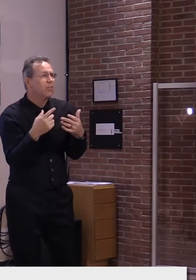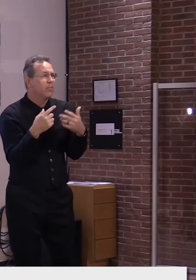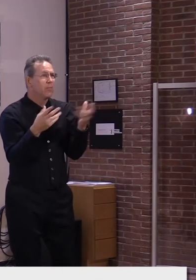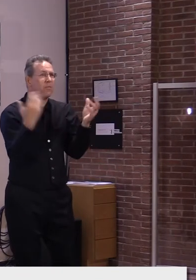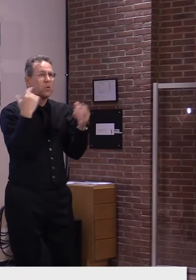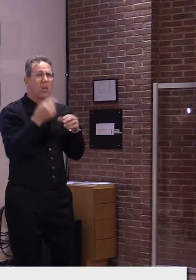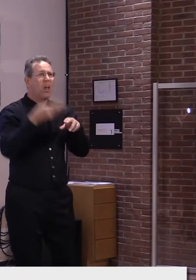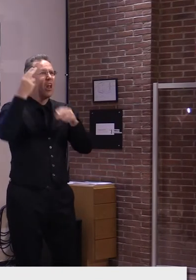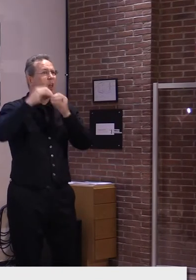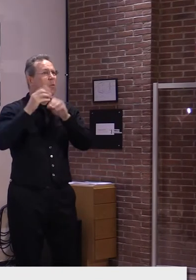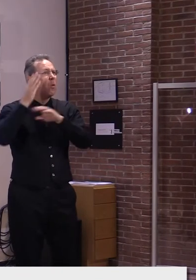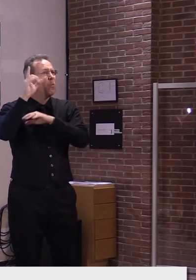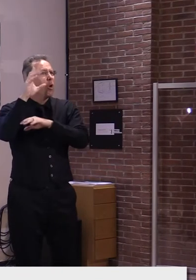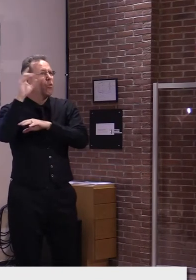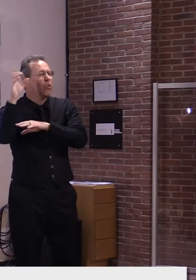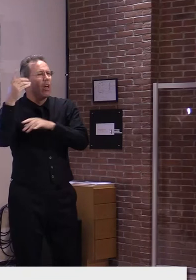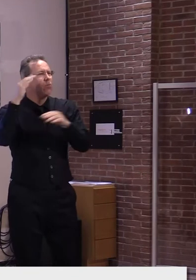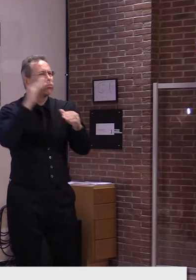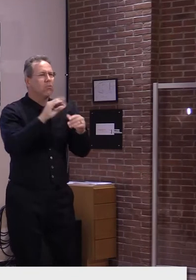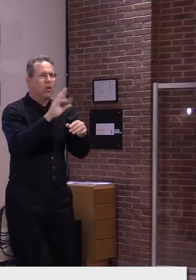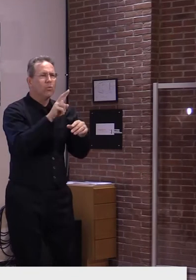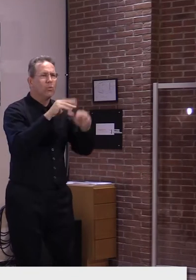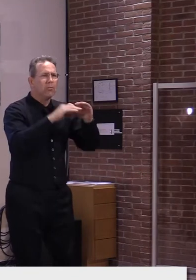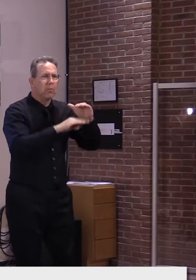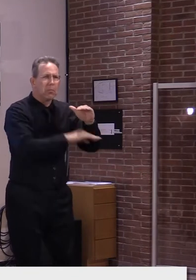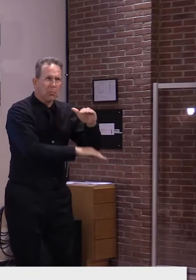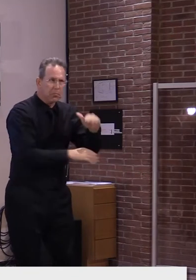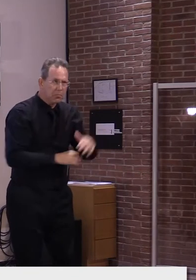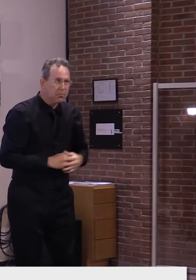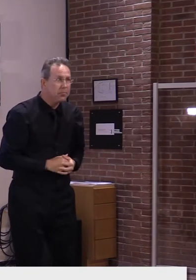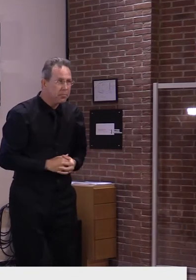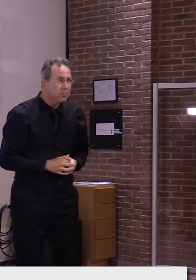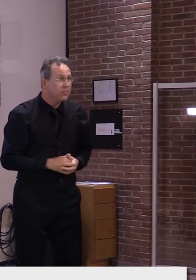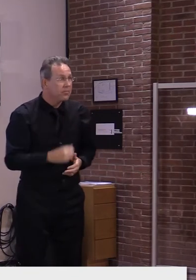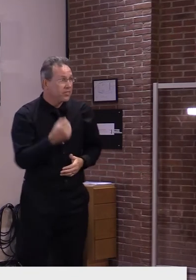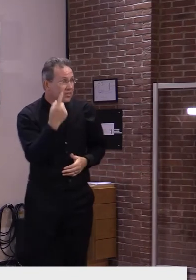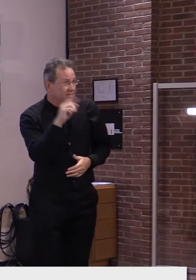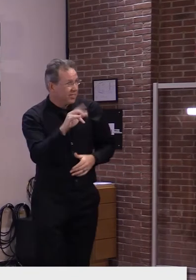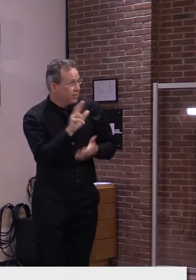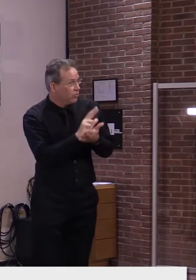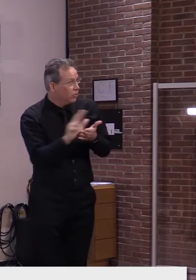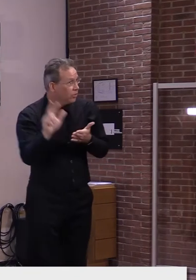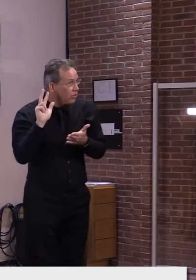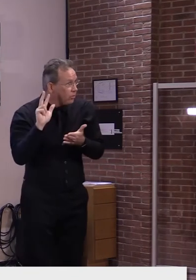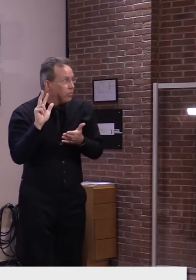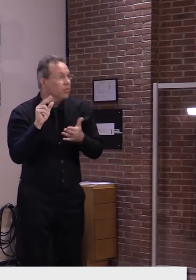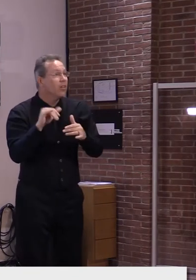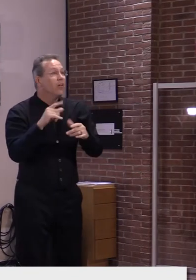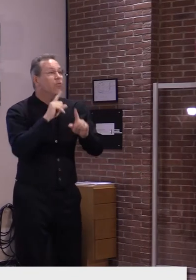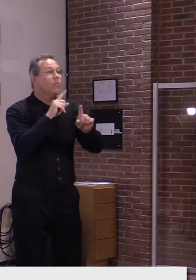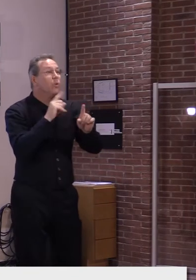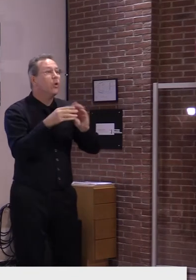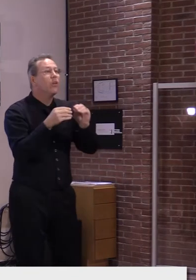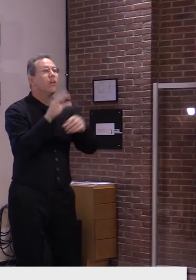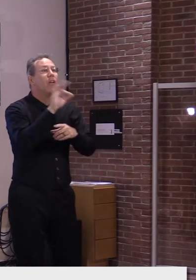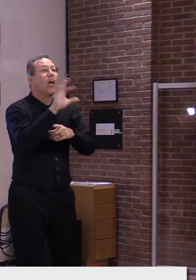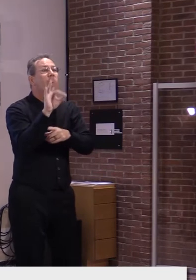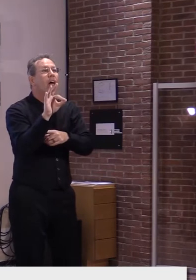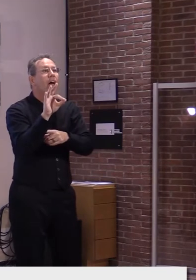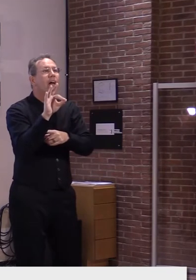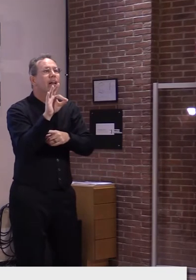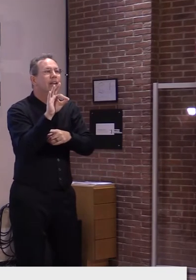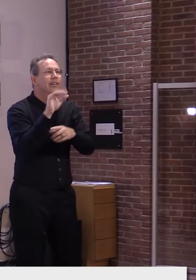how quickly our cases are falling, 3 weeks ago on May 7th, we reported 99 cases in a single